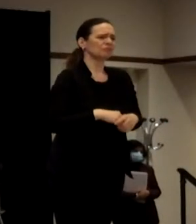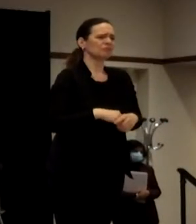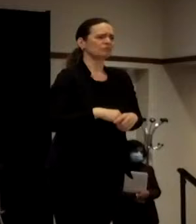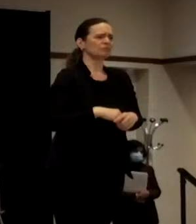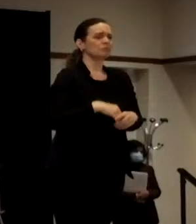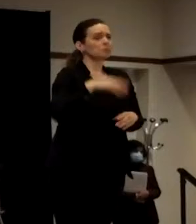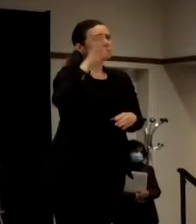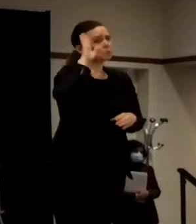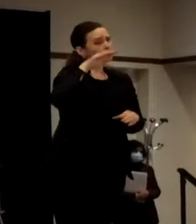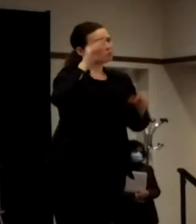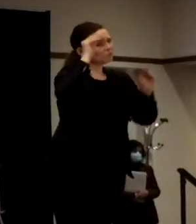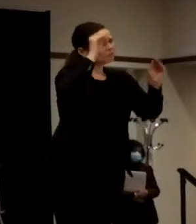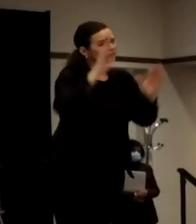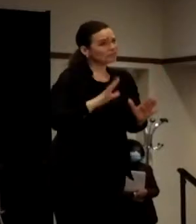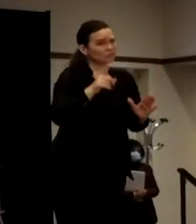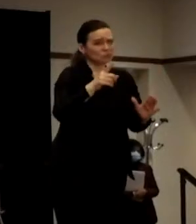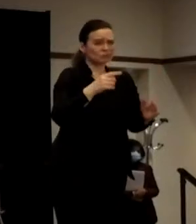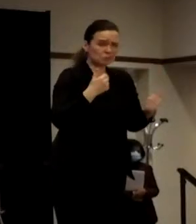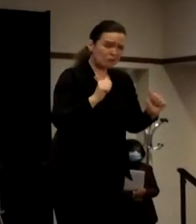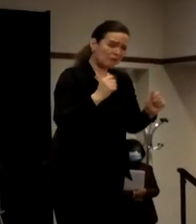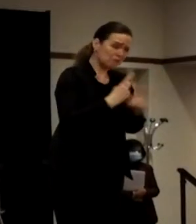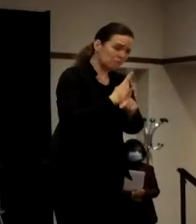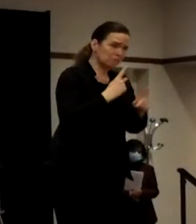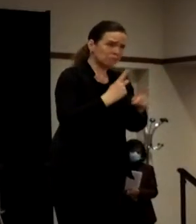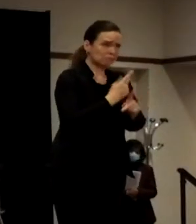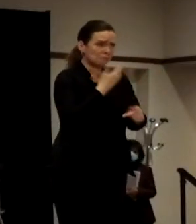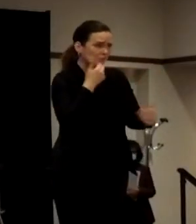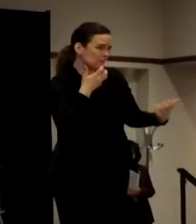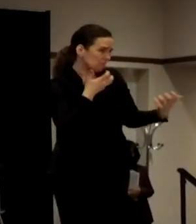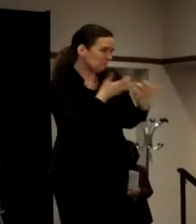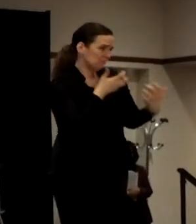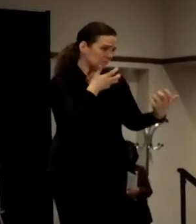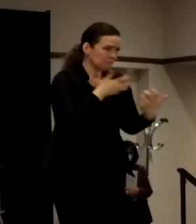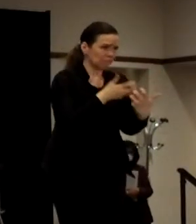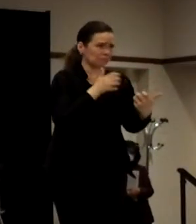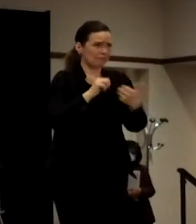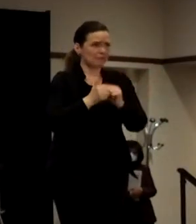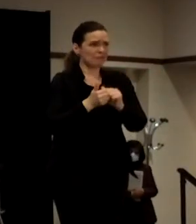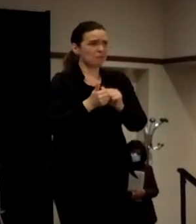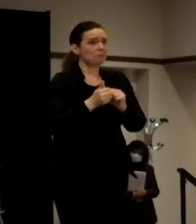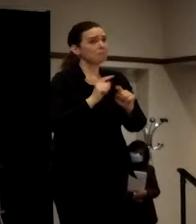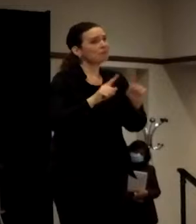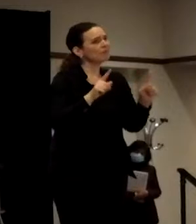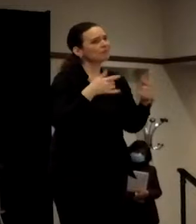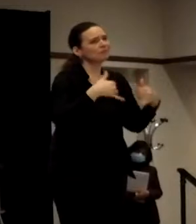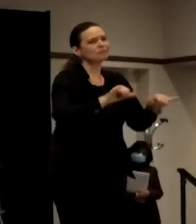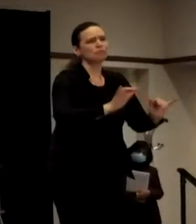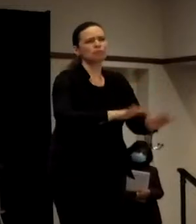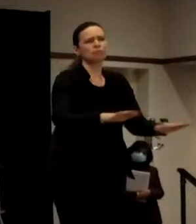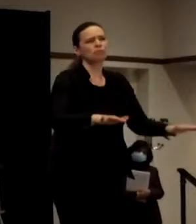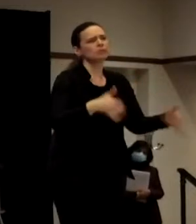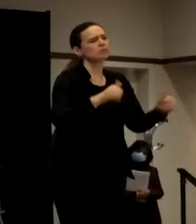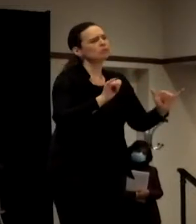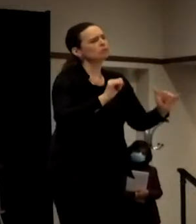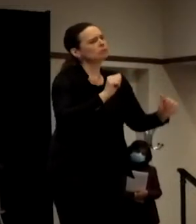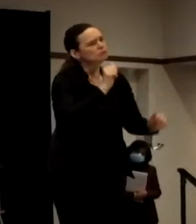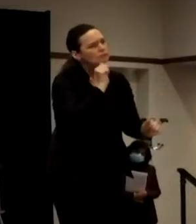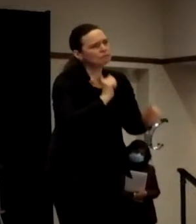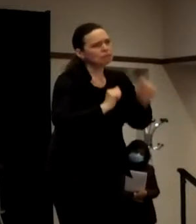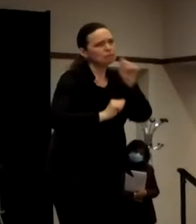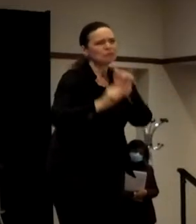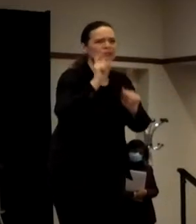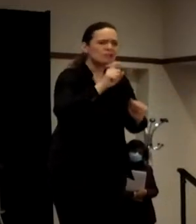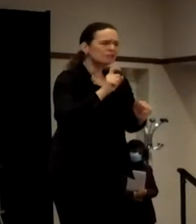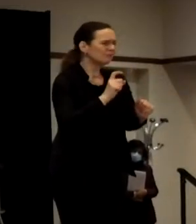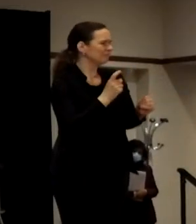possible with these hybrid schedules, we know our kids are not doing as well. And we also know we have